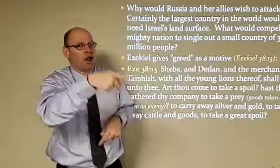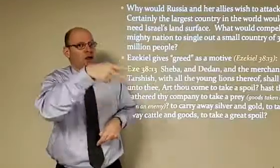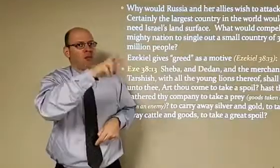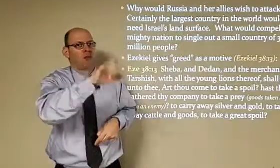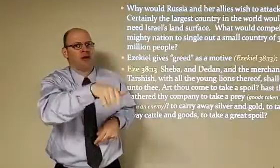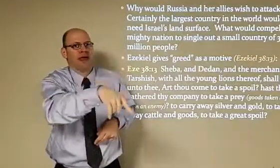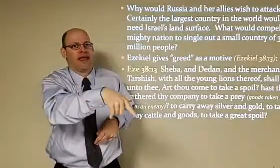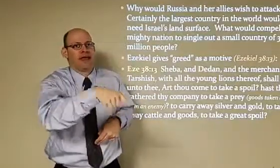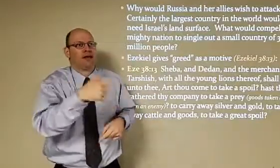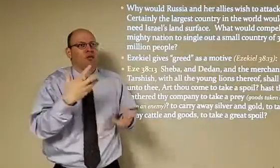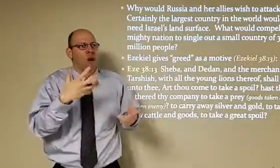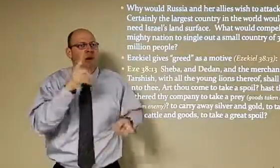birds and